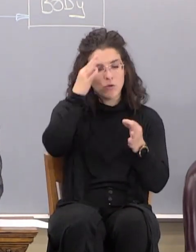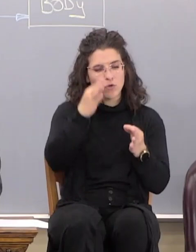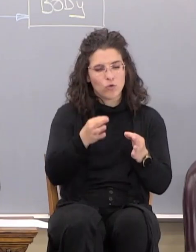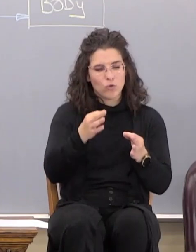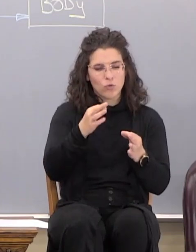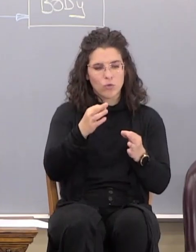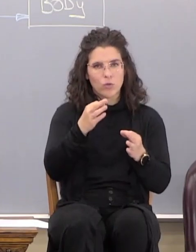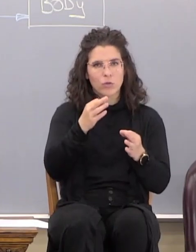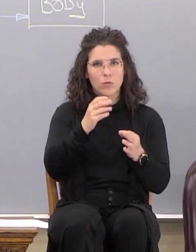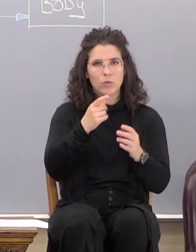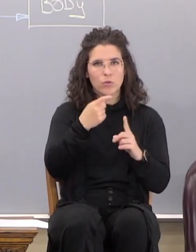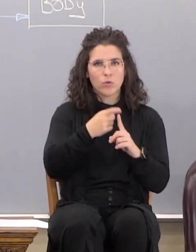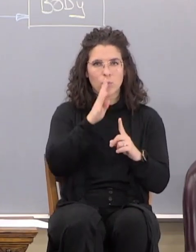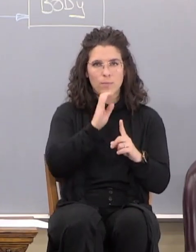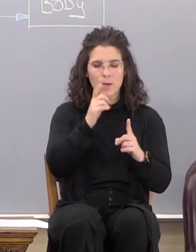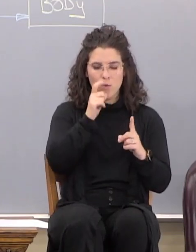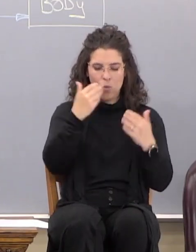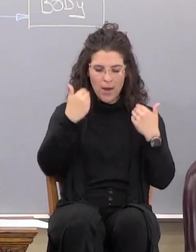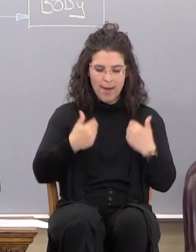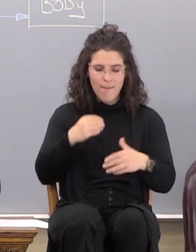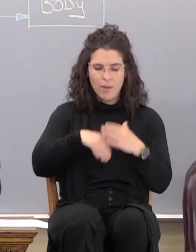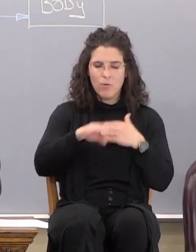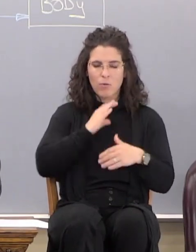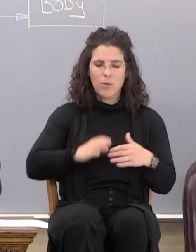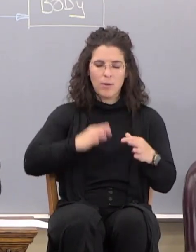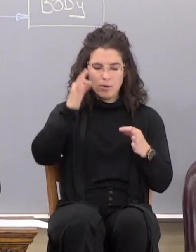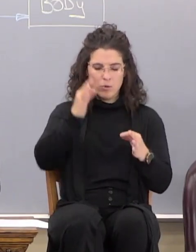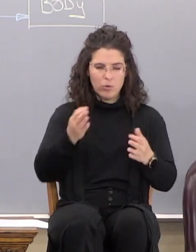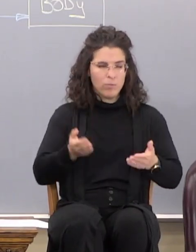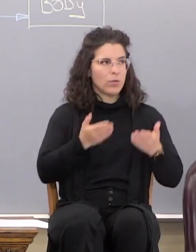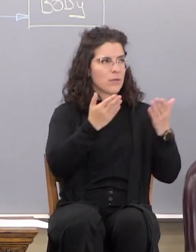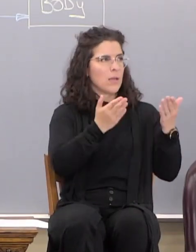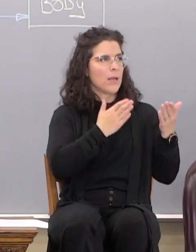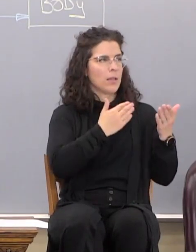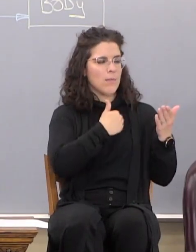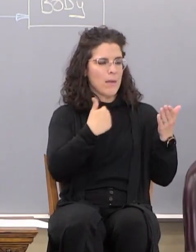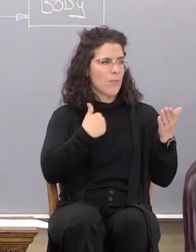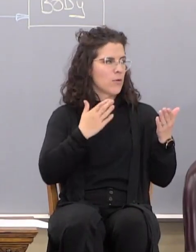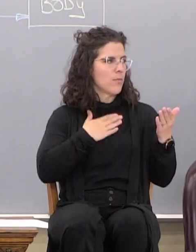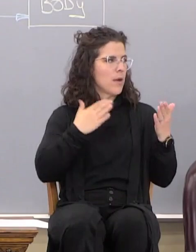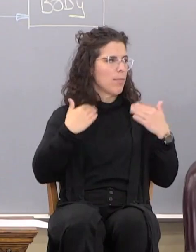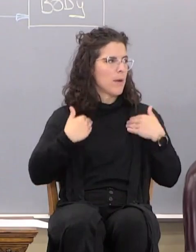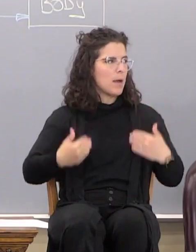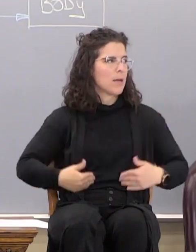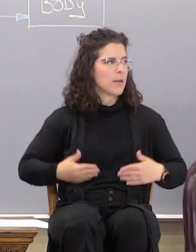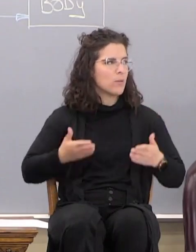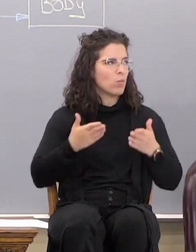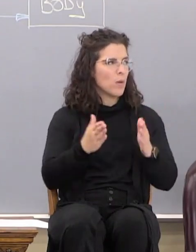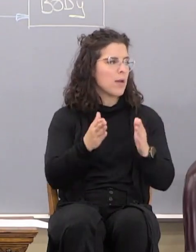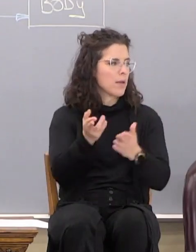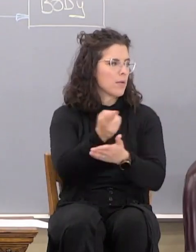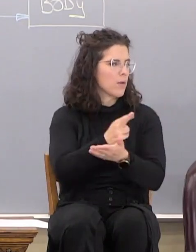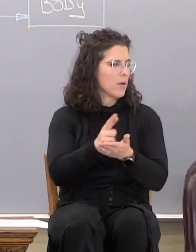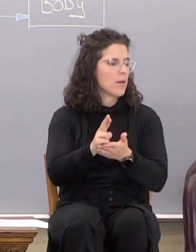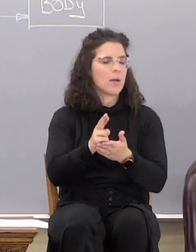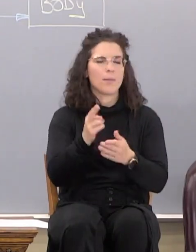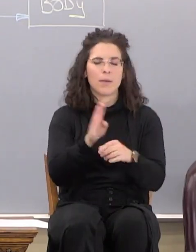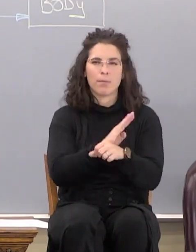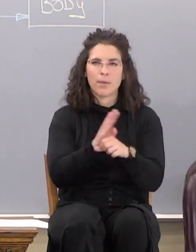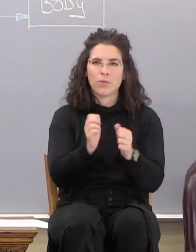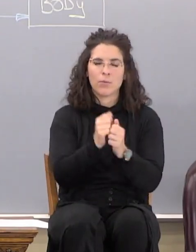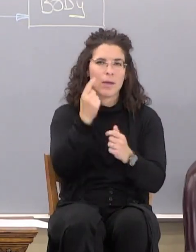Christ, and then I'm going to choose to present my body, the members of my body, as tools of righteousness. I'm going to get busy with my